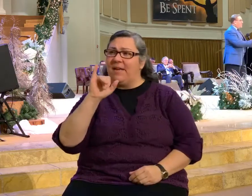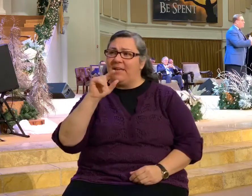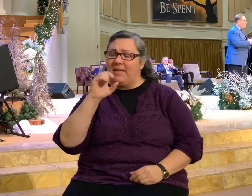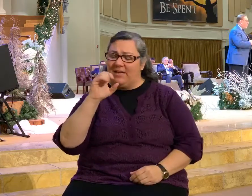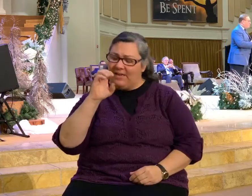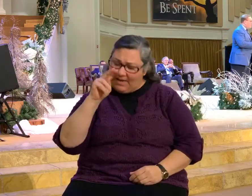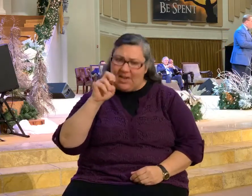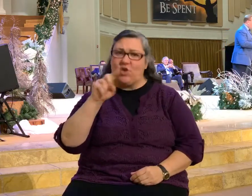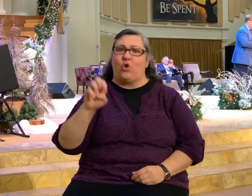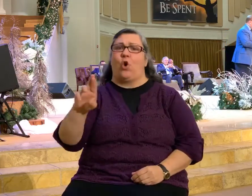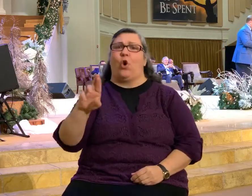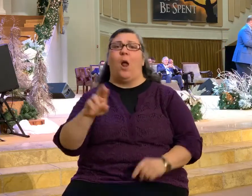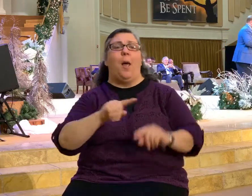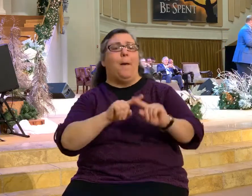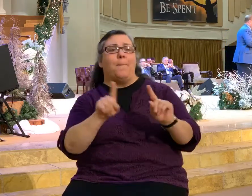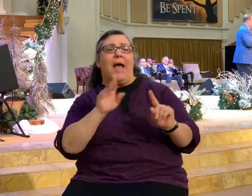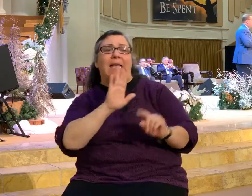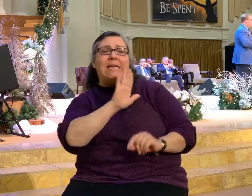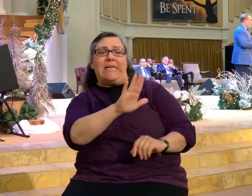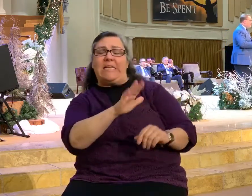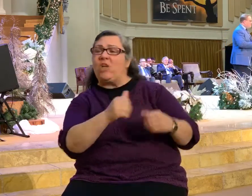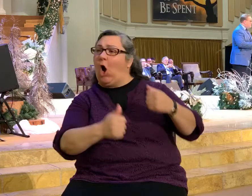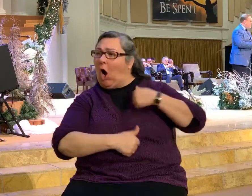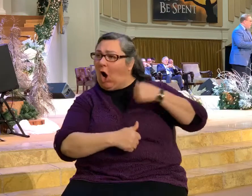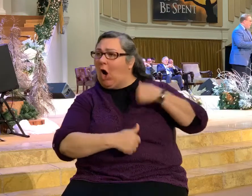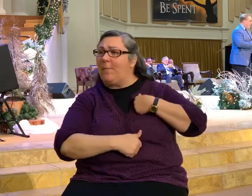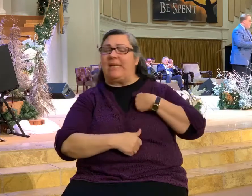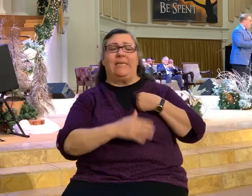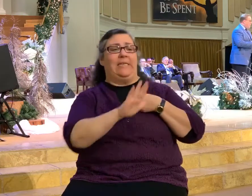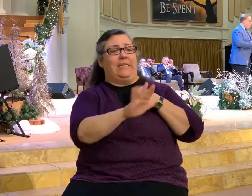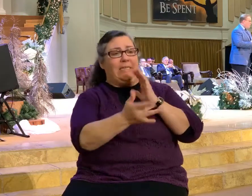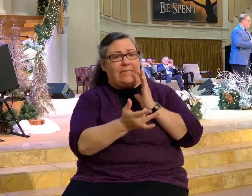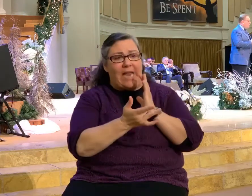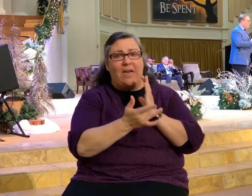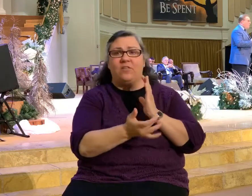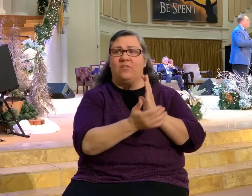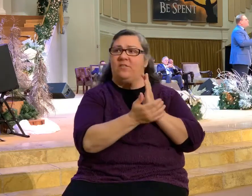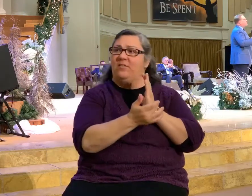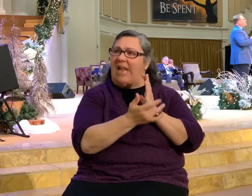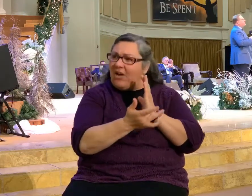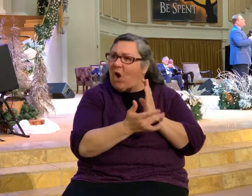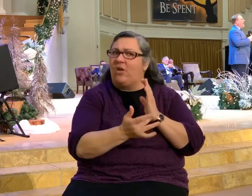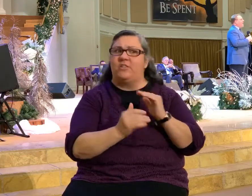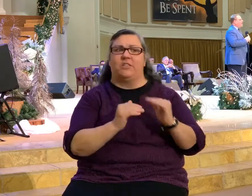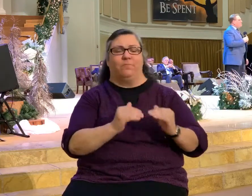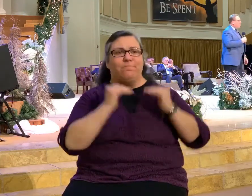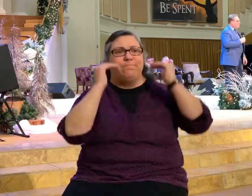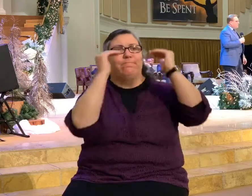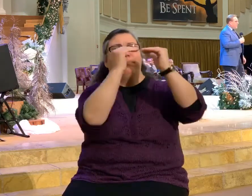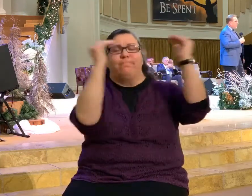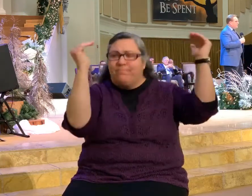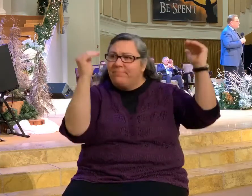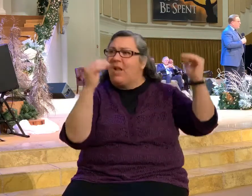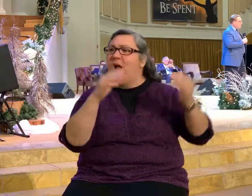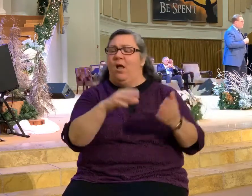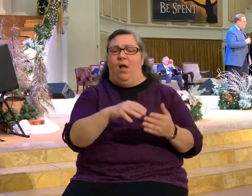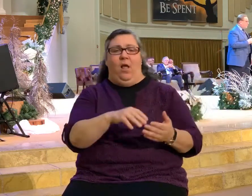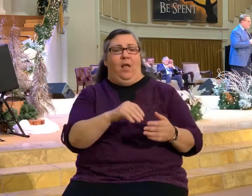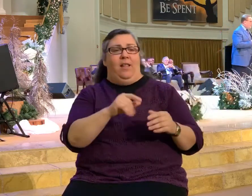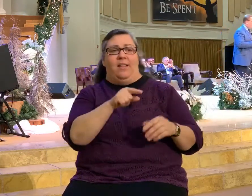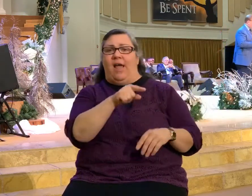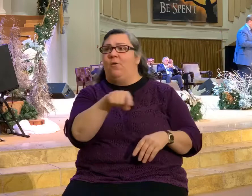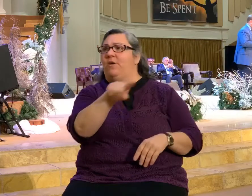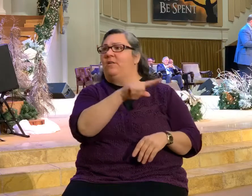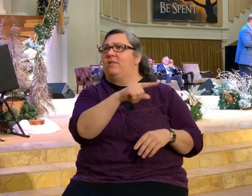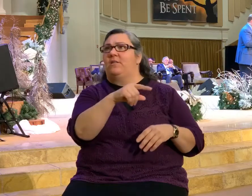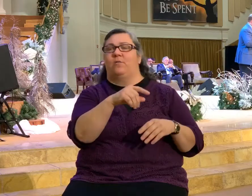would compare to Rome because of technology and advancements, and the learning of the Roman system of fighting would take new